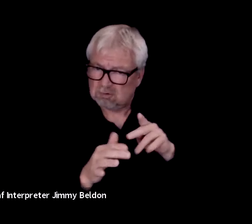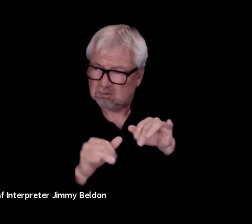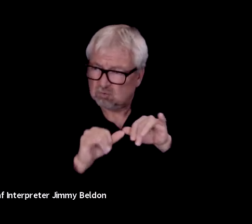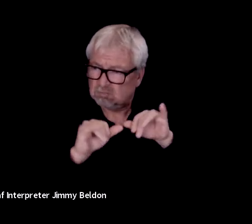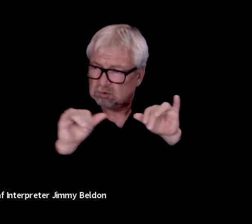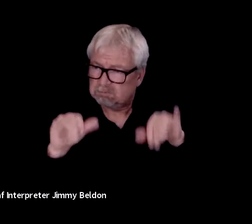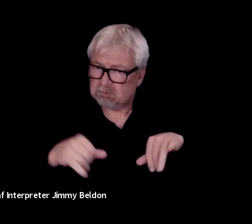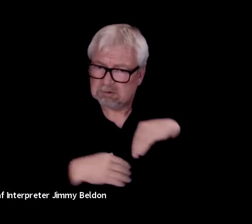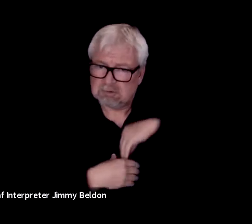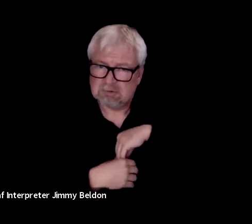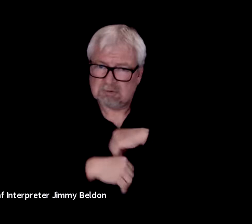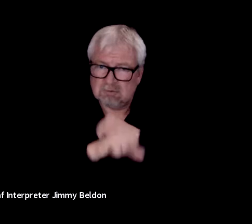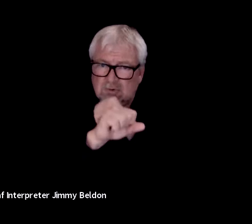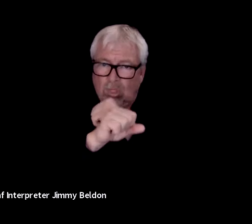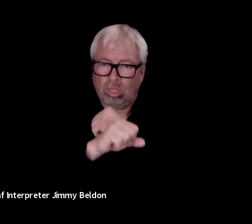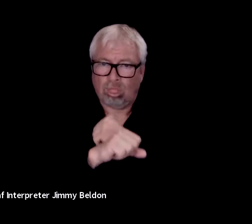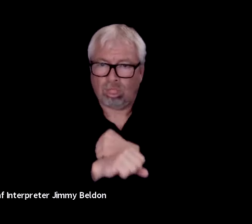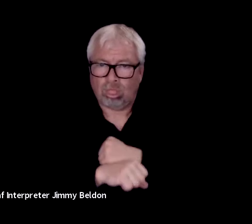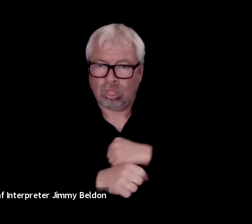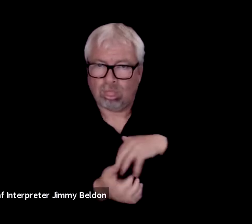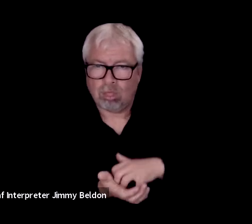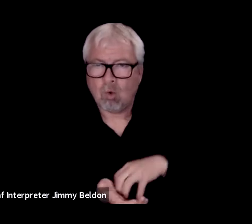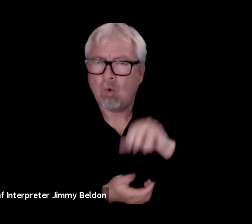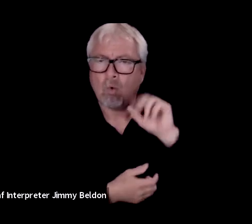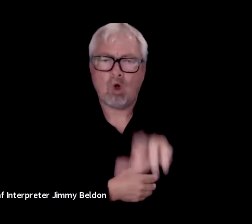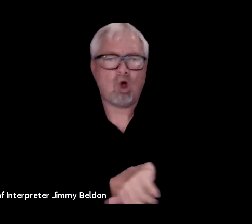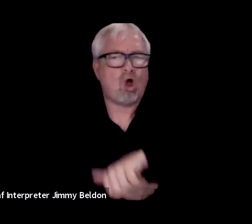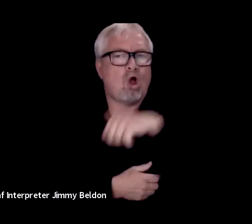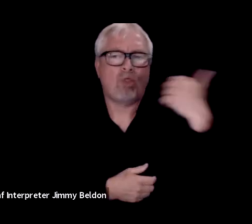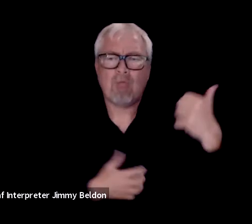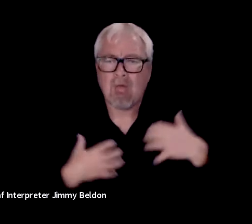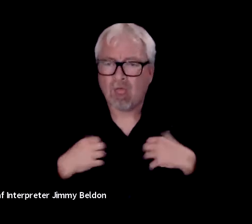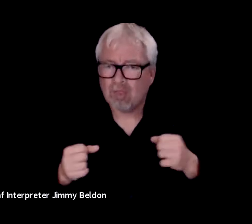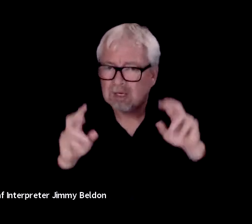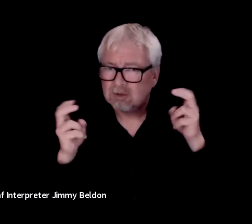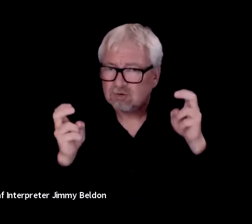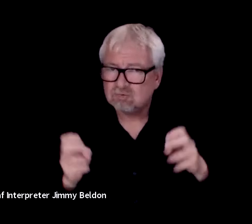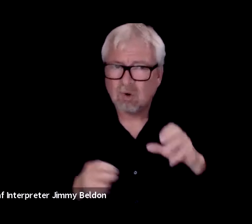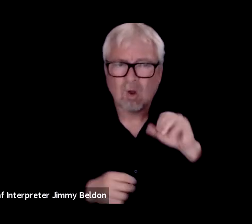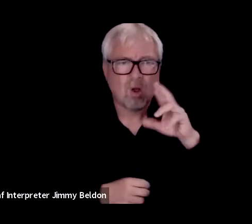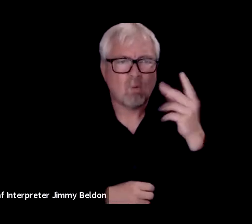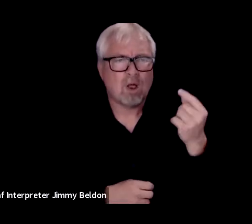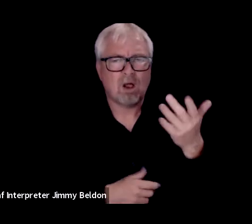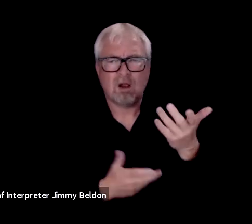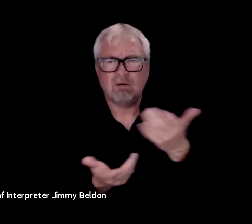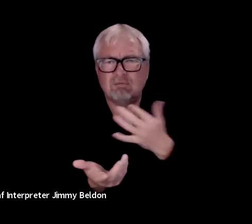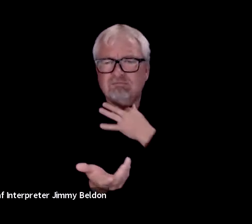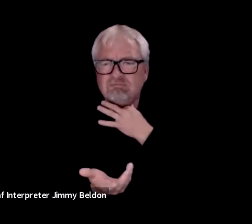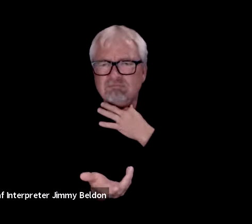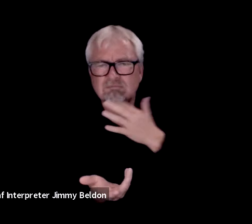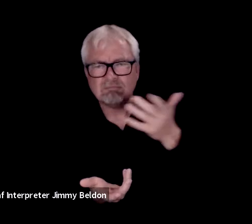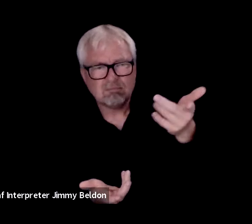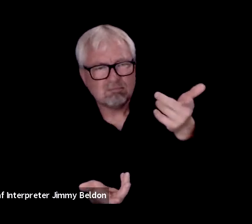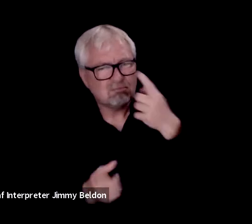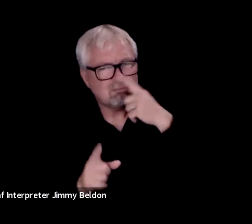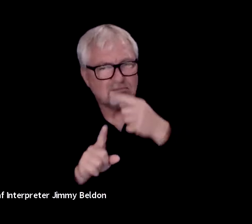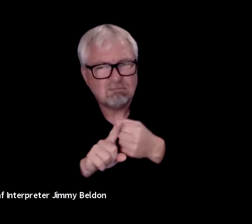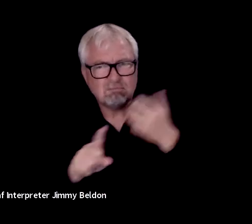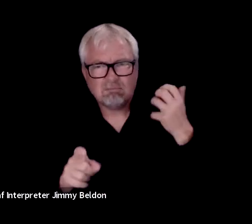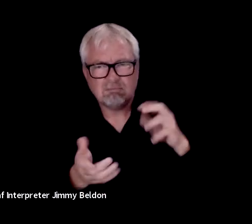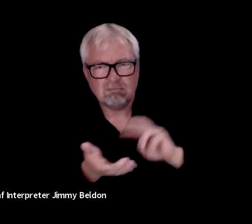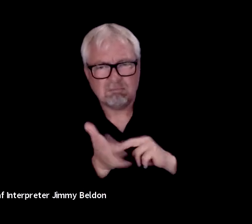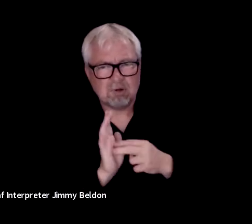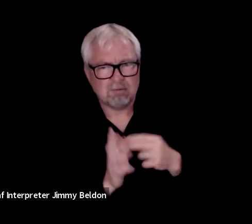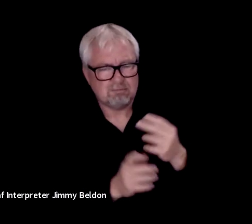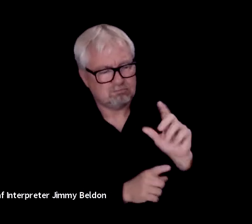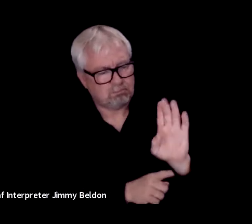And give us an idea of the risk factor and your level of concern about breakthrough and the efficacy of the vaccines, if you would, please.